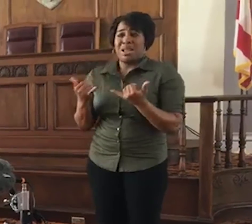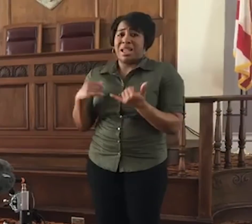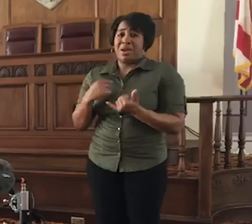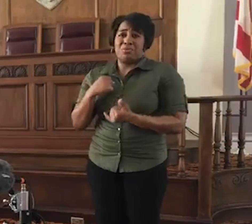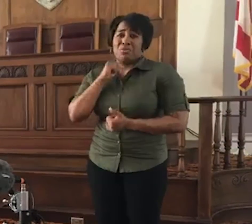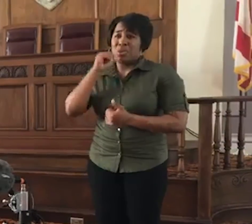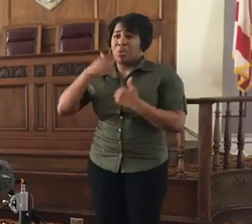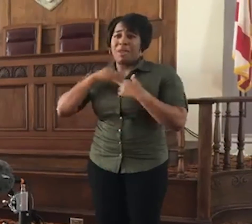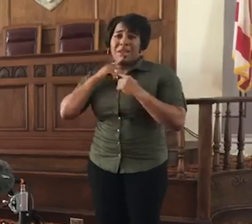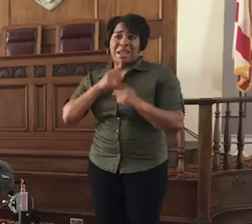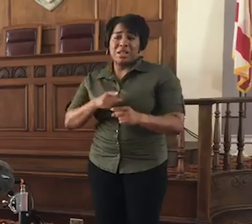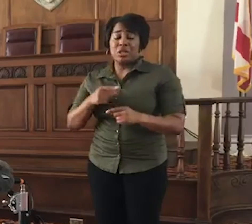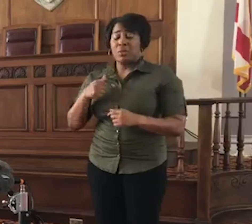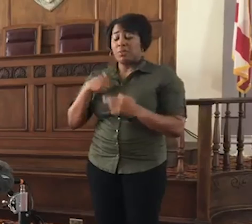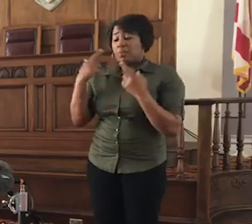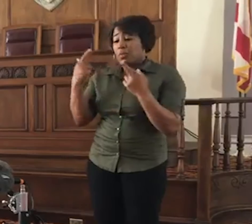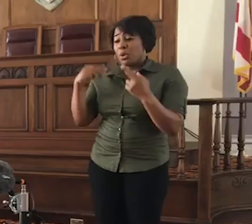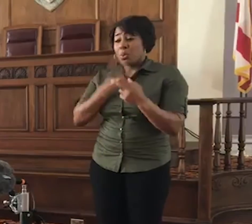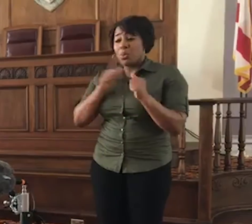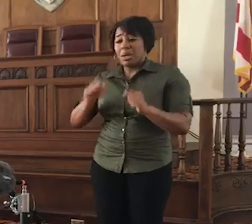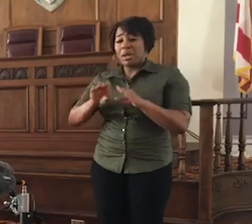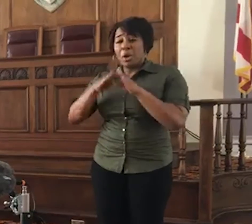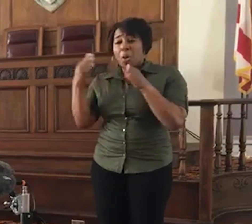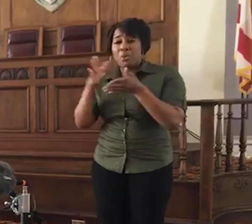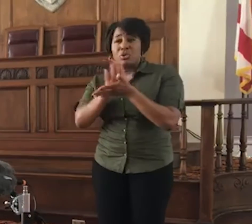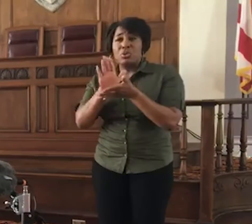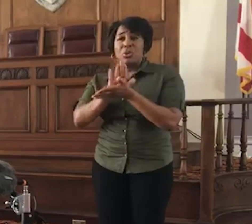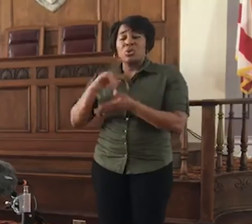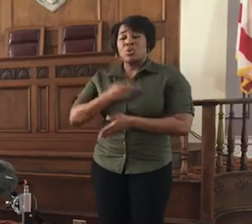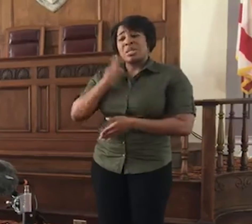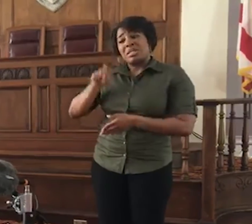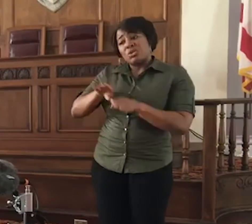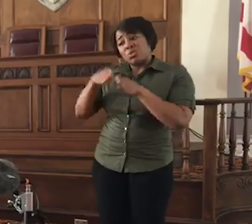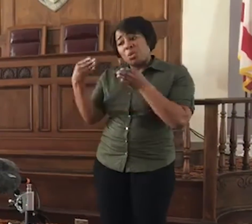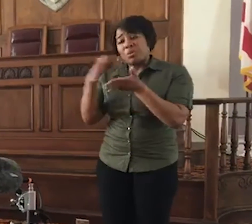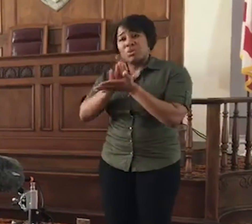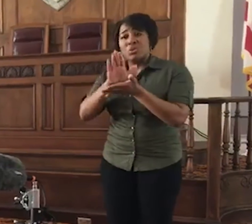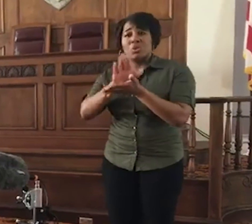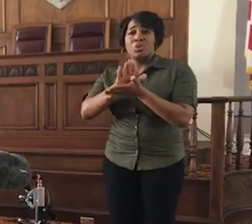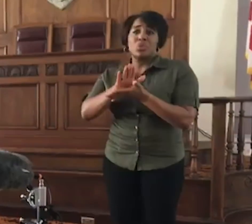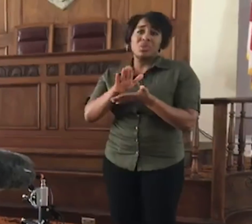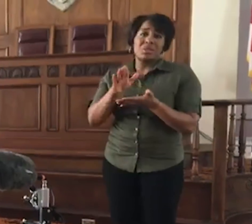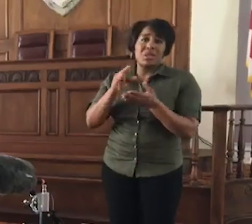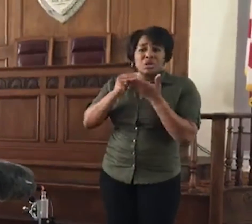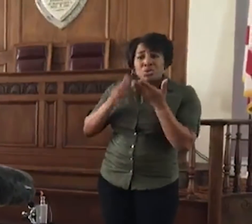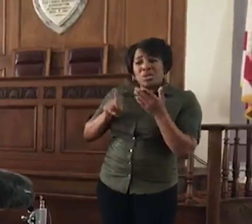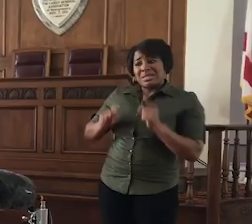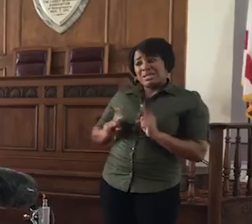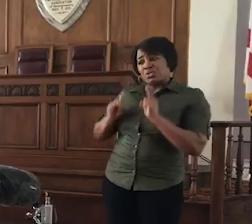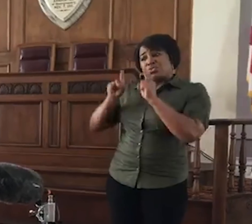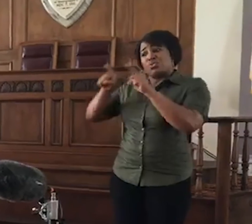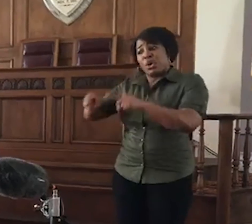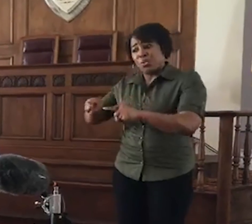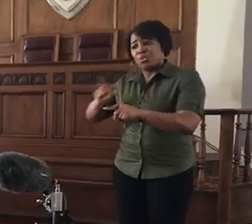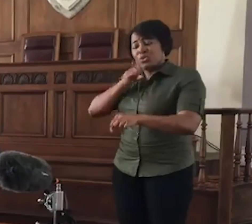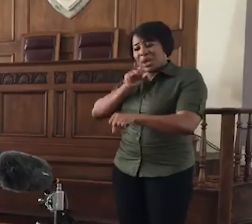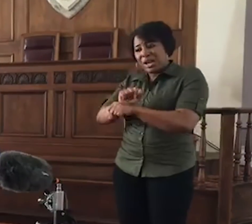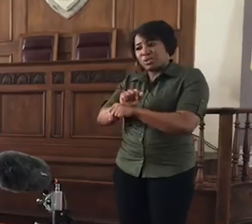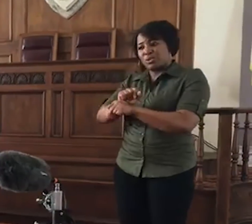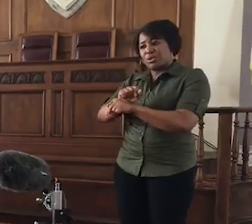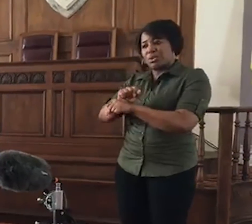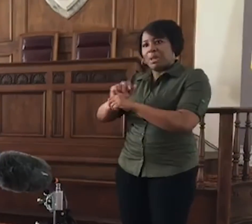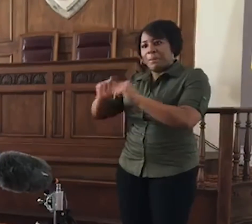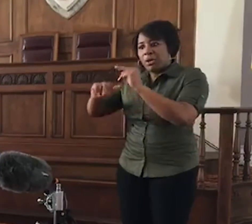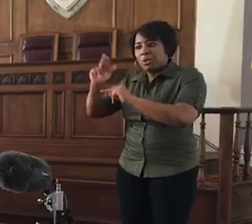hope we can open schools. We need to open schools. Our students need to be back in the physical classroom. And so we certainly hope that